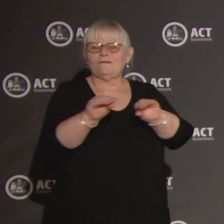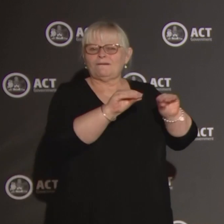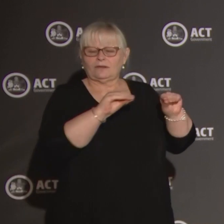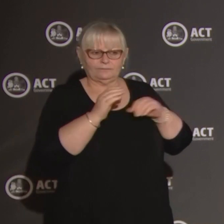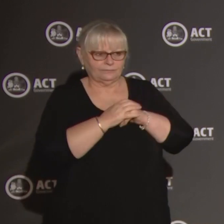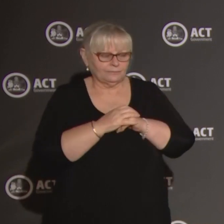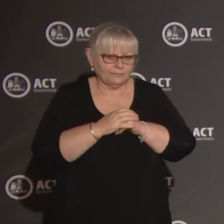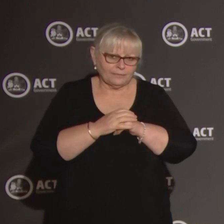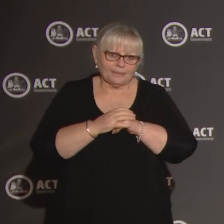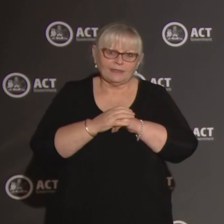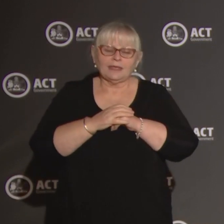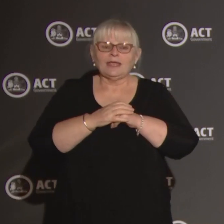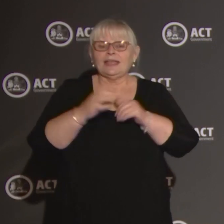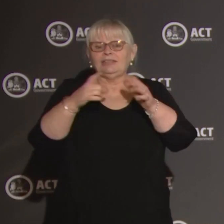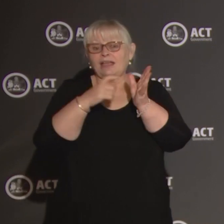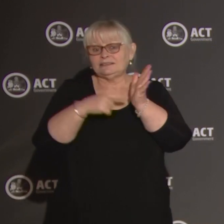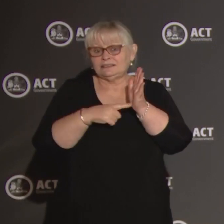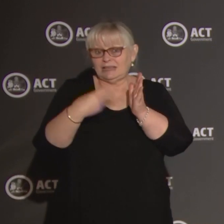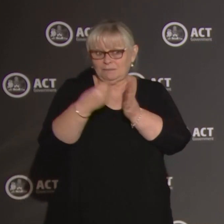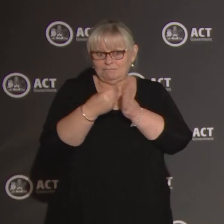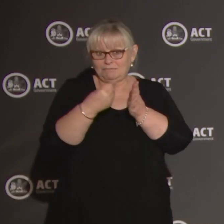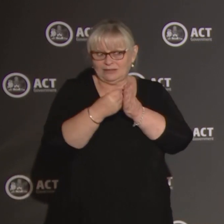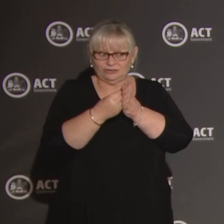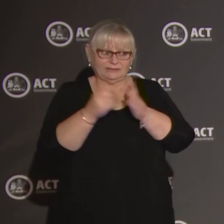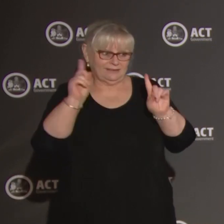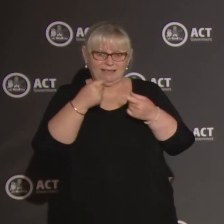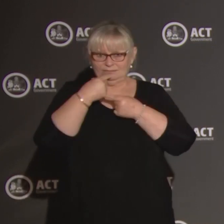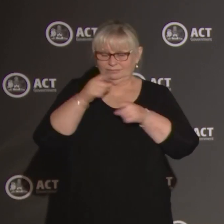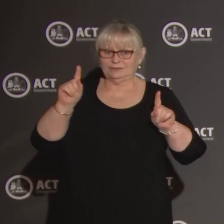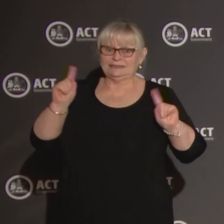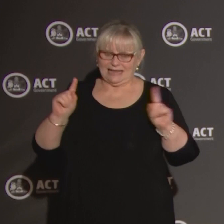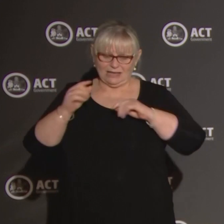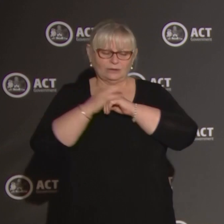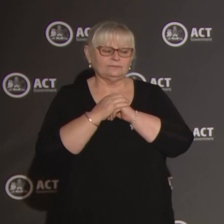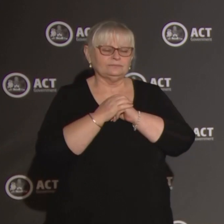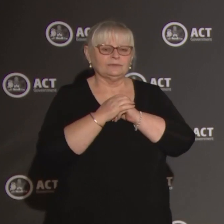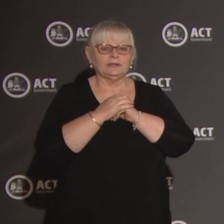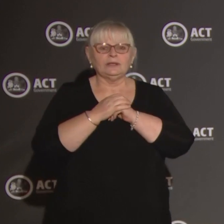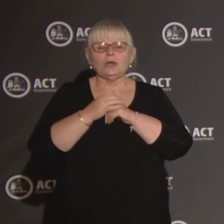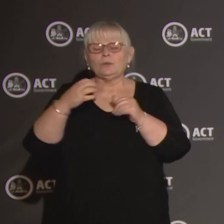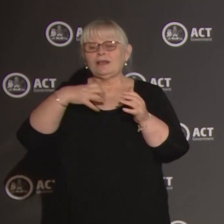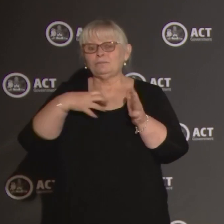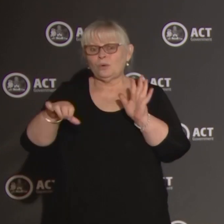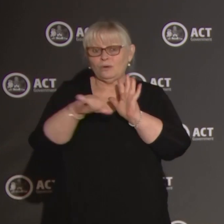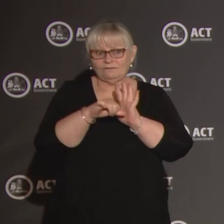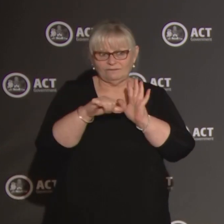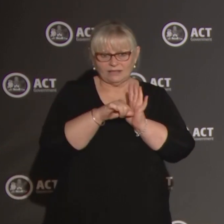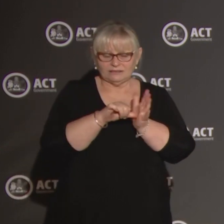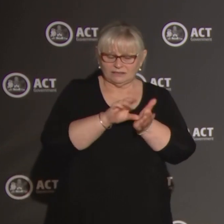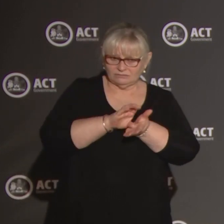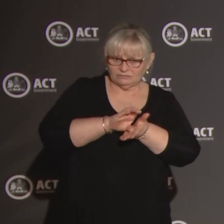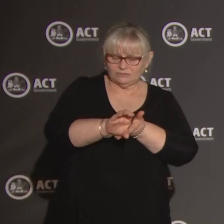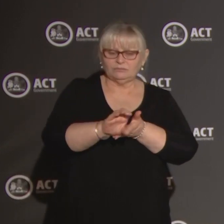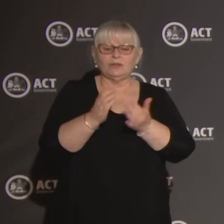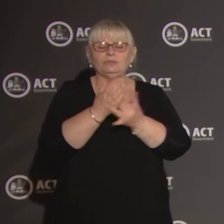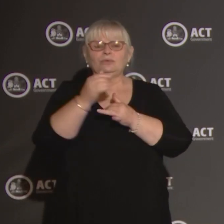Some news on the ACT budget, which is of course being delivered today. Well, we're investing more funding through the 21-22